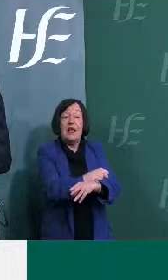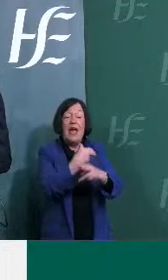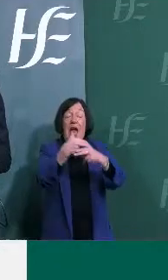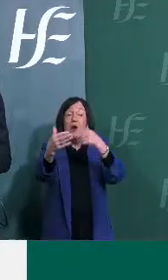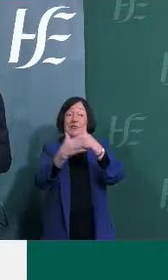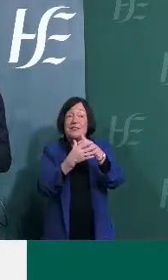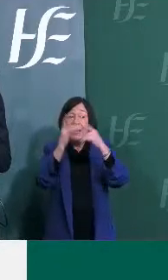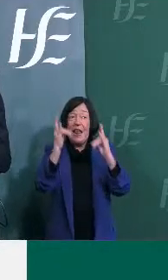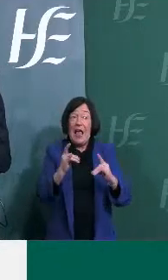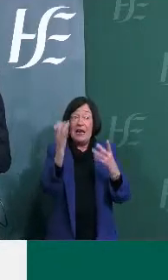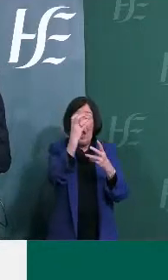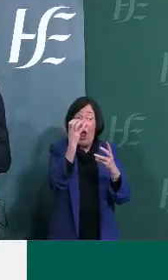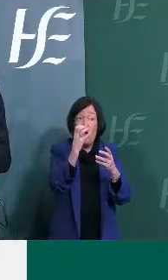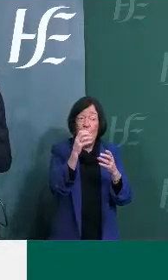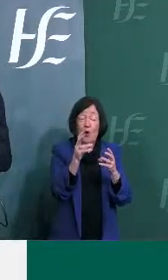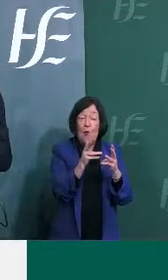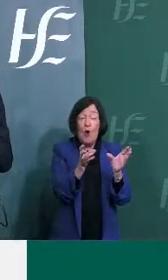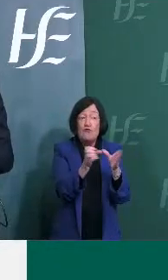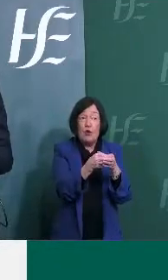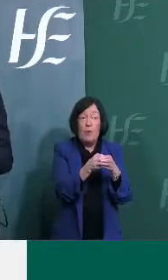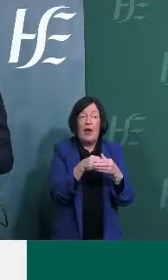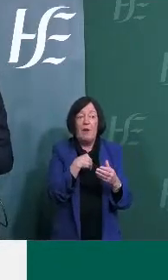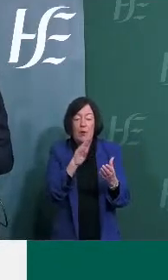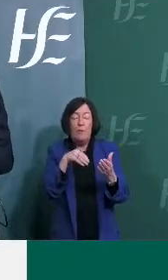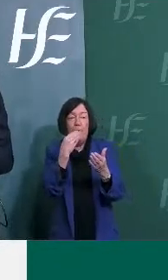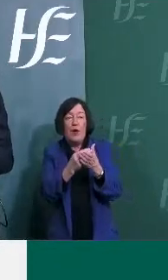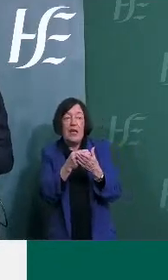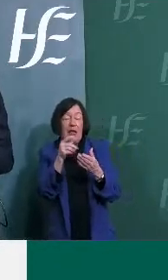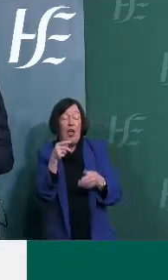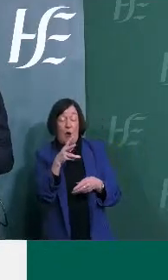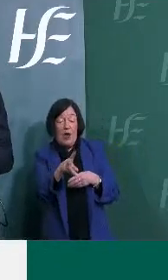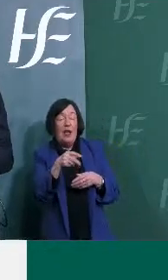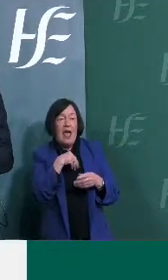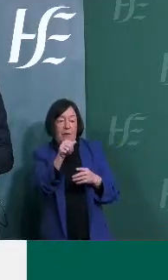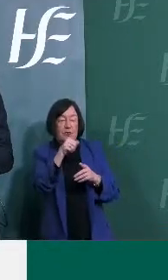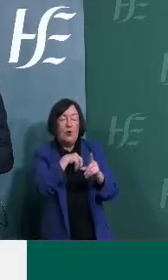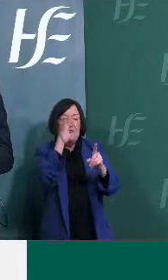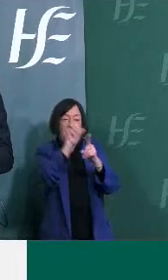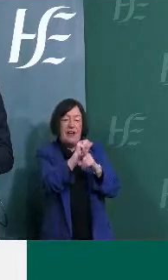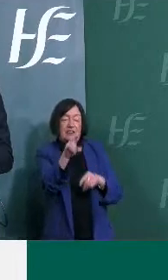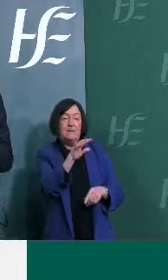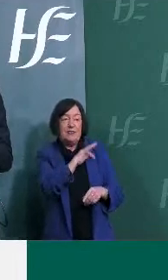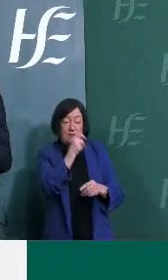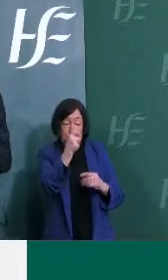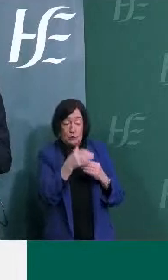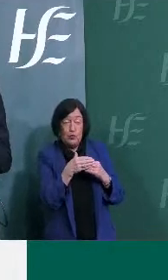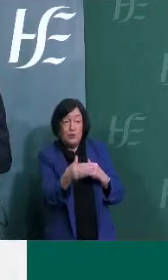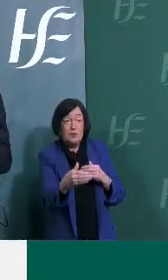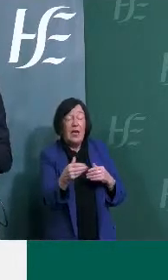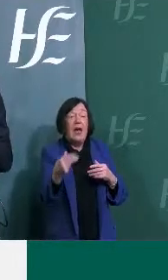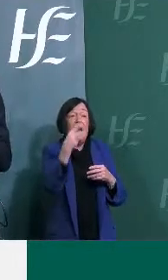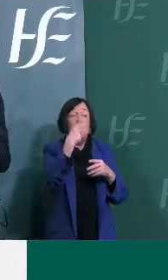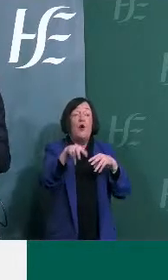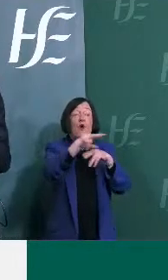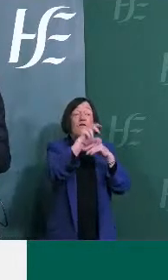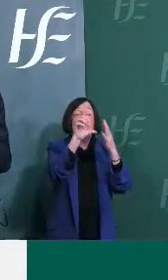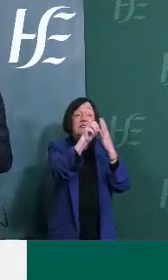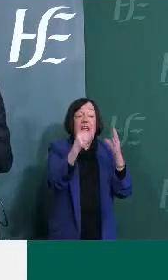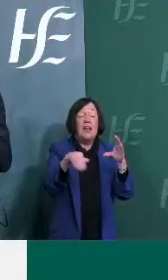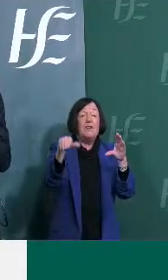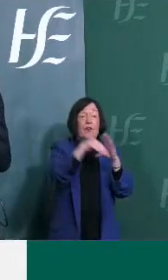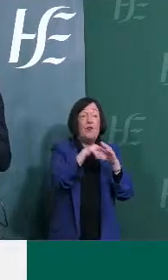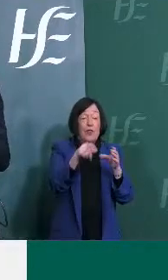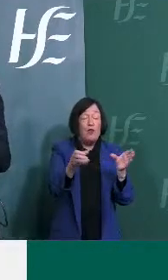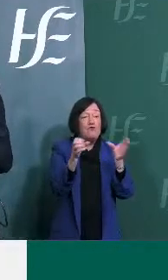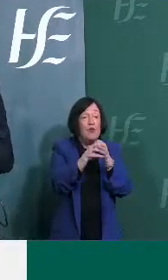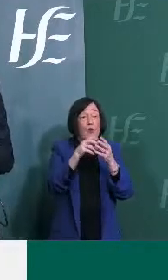outside the healthcare workforce, and we will put in a facility to allow them to identify themselves in due course. Anyone over 60 will be included in the age